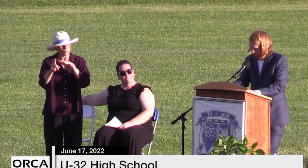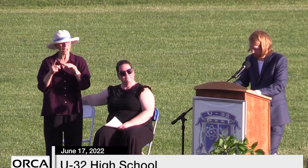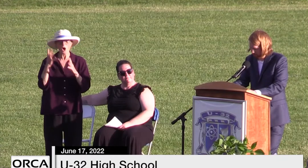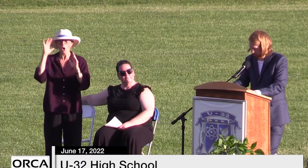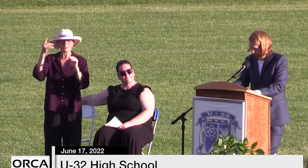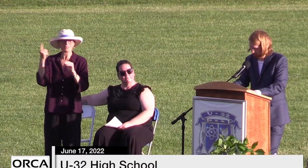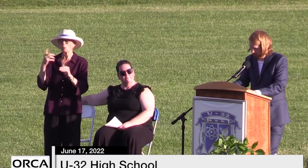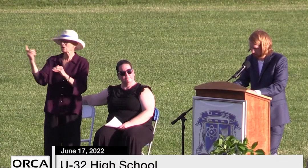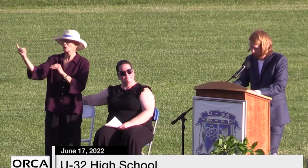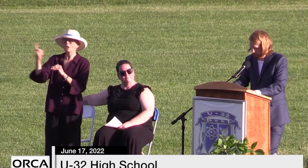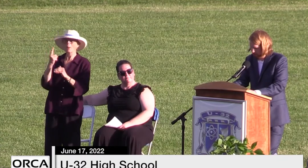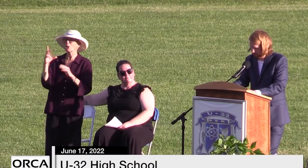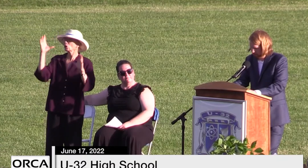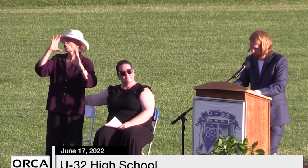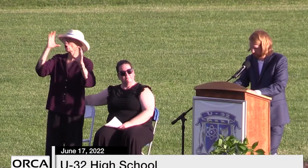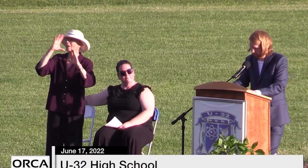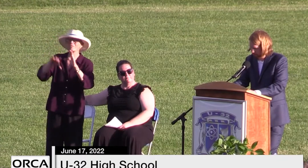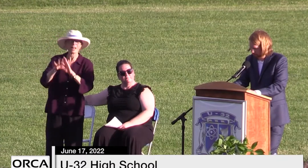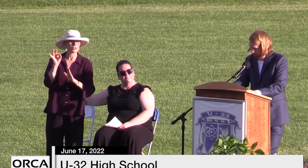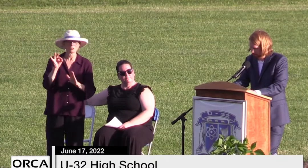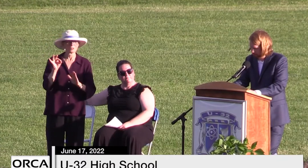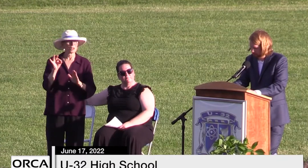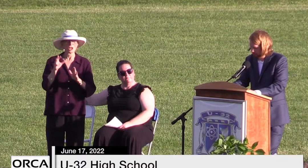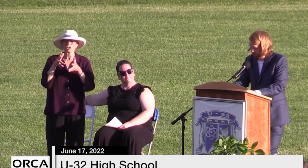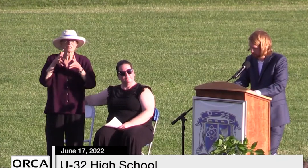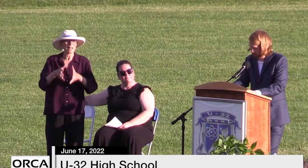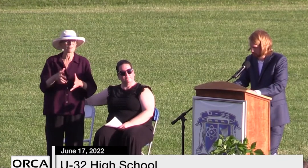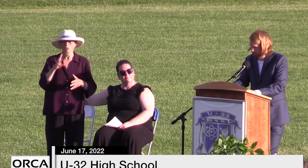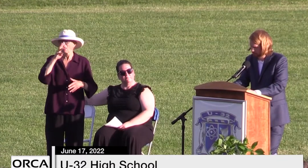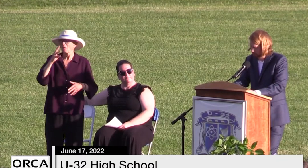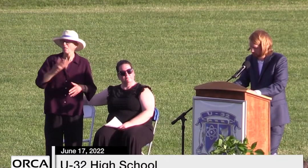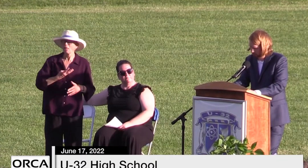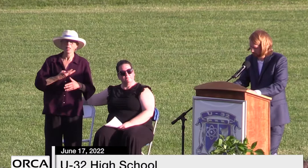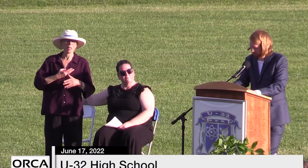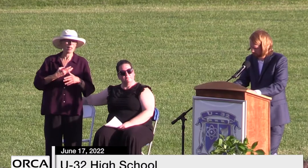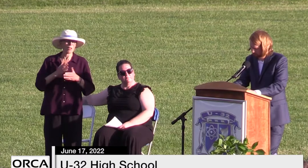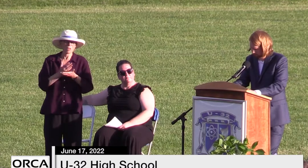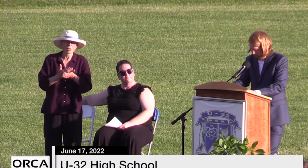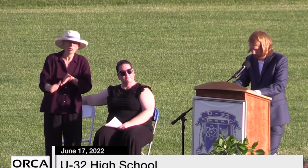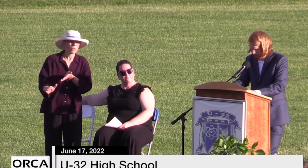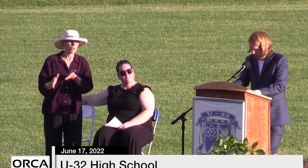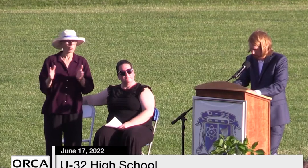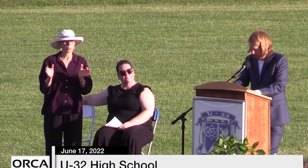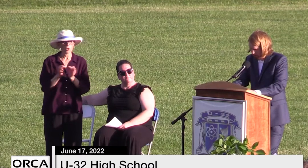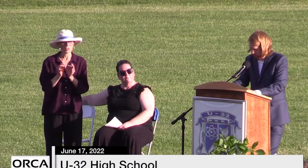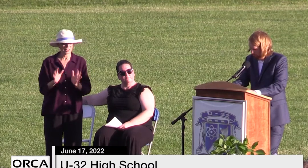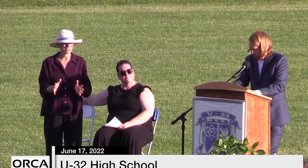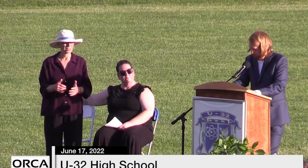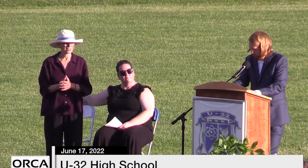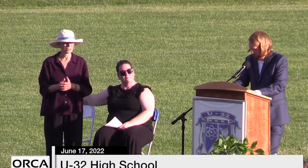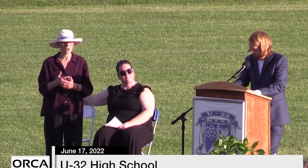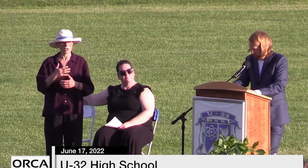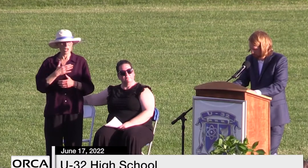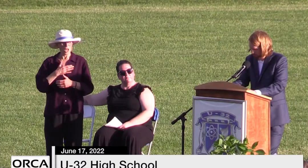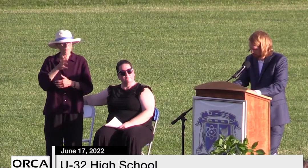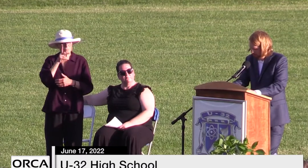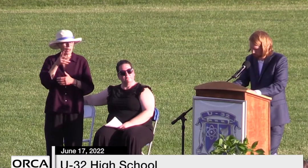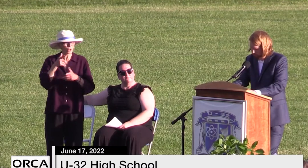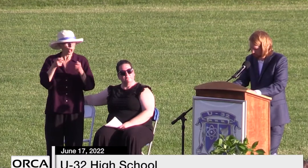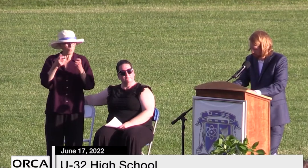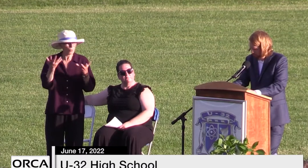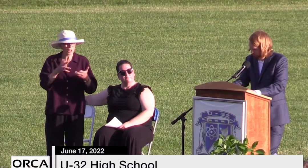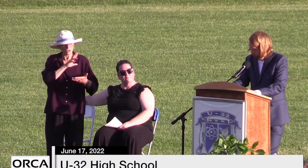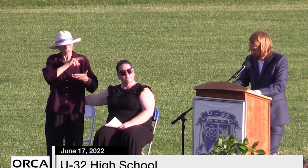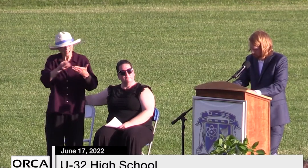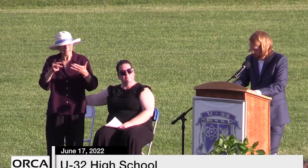no one came to rescue her. This left her feeling unwanted, rejected, worthless. Ways my mom would cope with this was reading